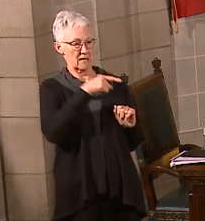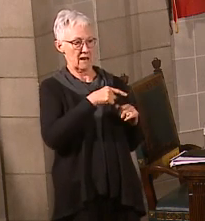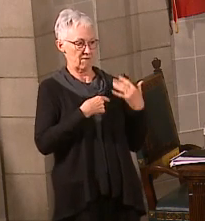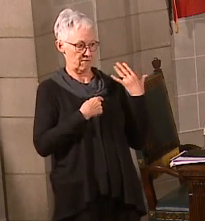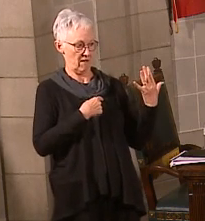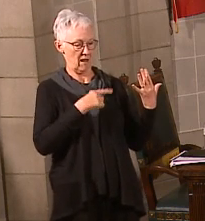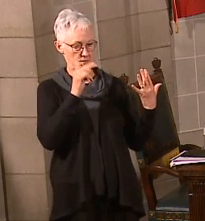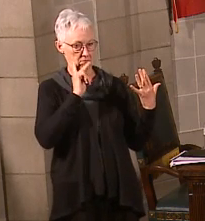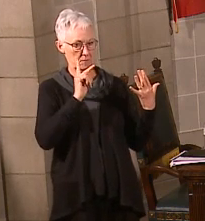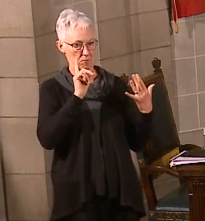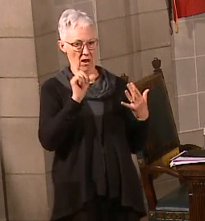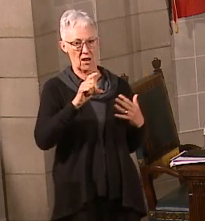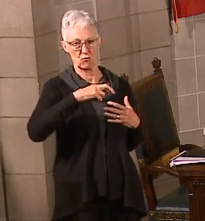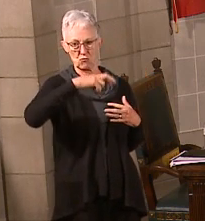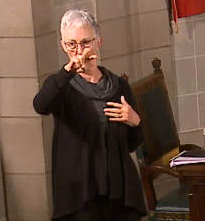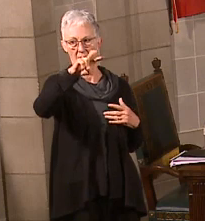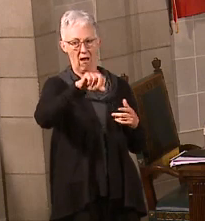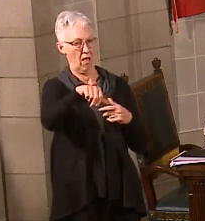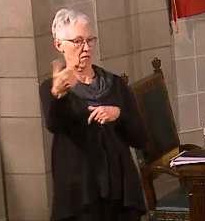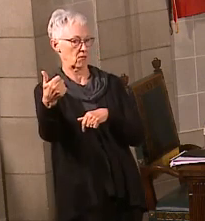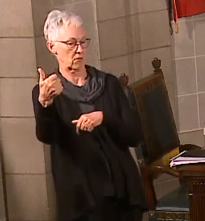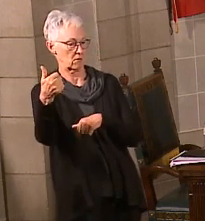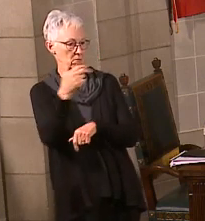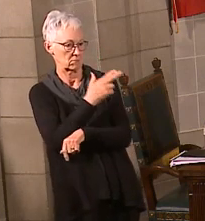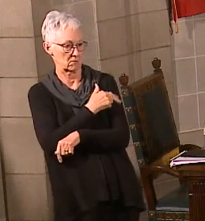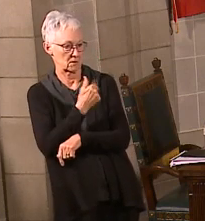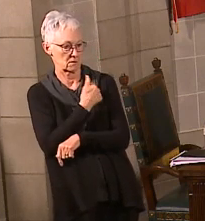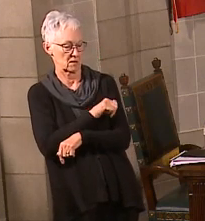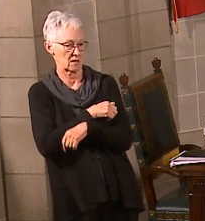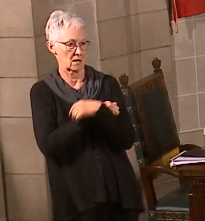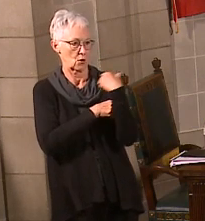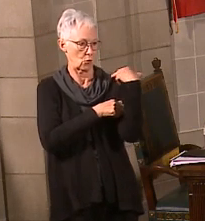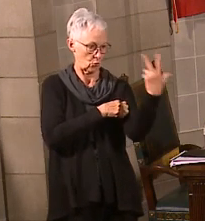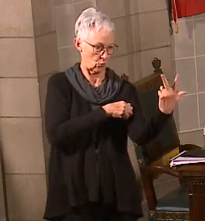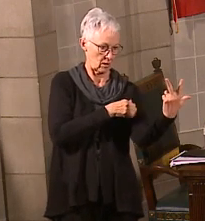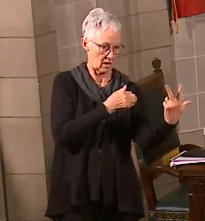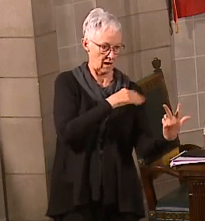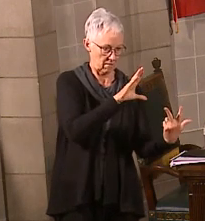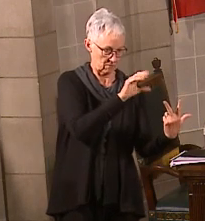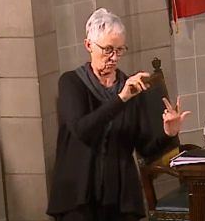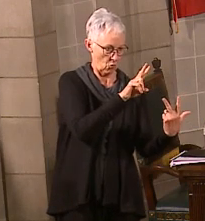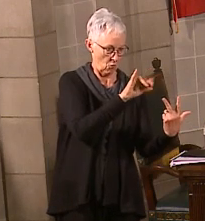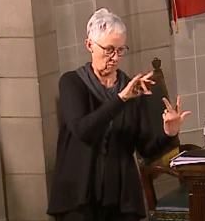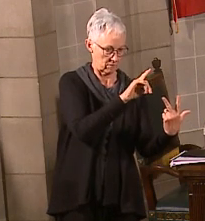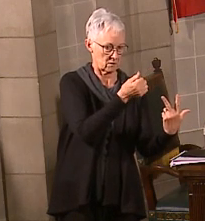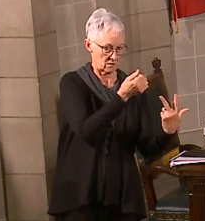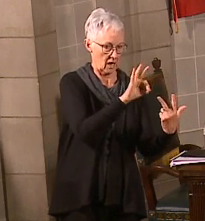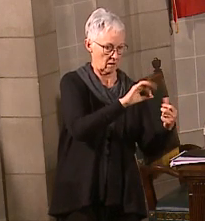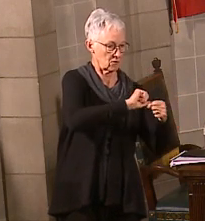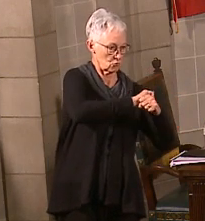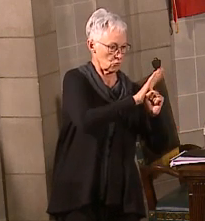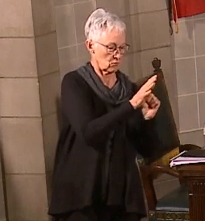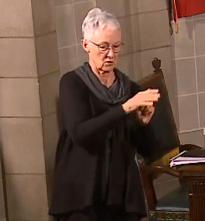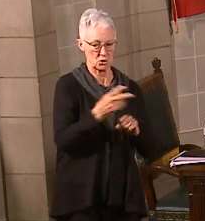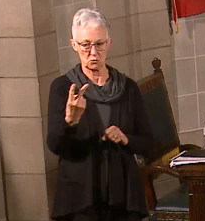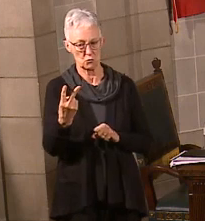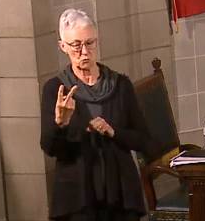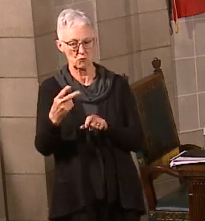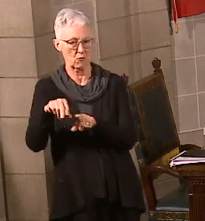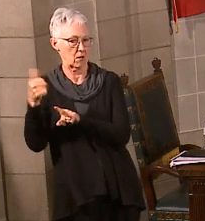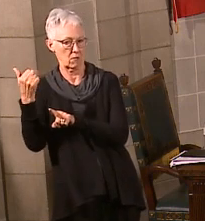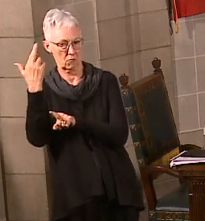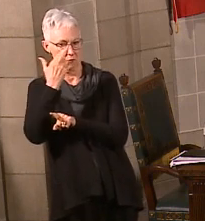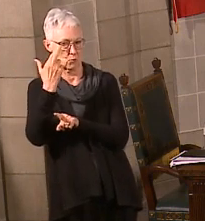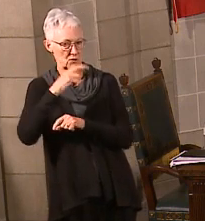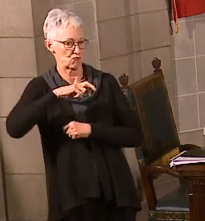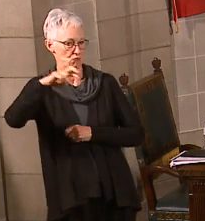were COVID-related, 3 that were not COVID-related for other medical reasons. Today, they have a total